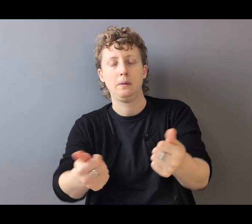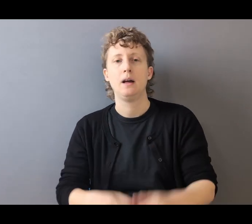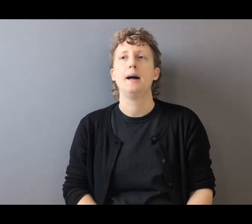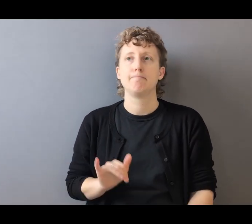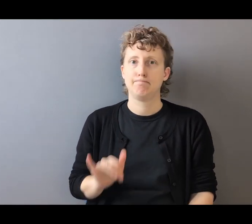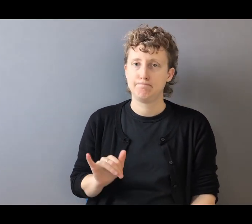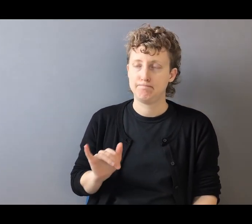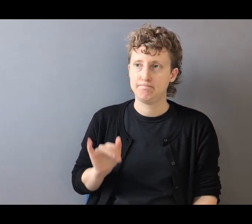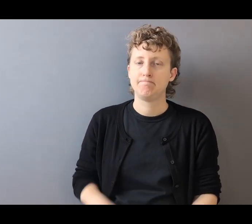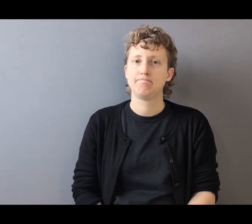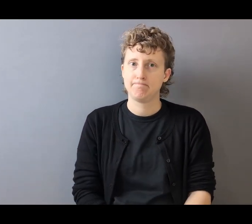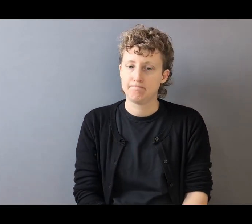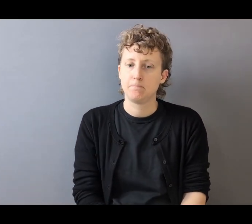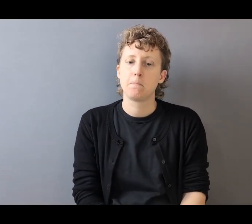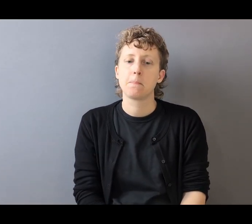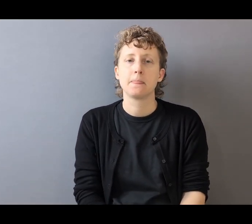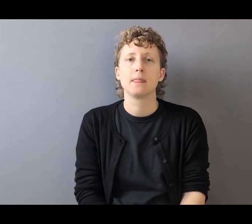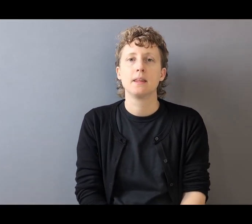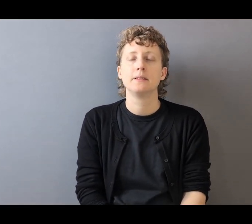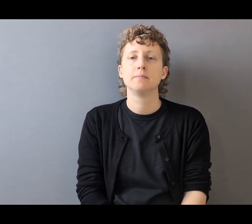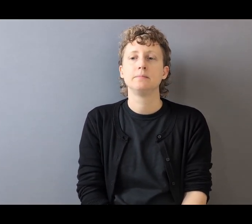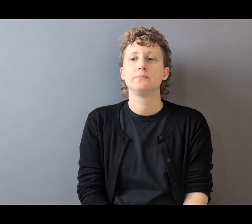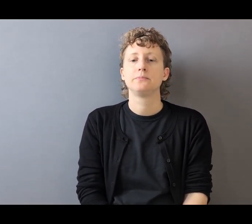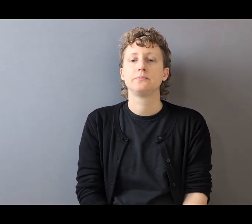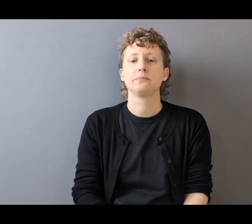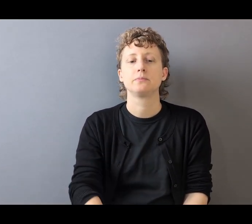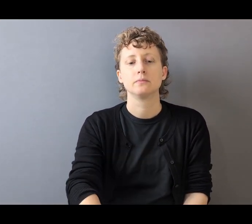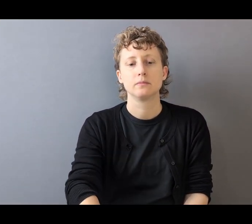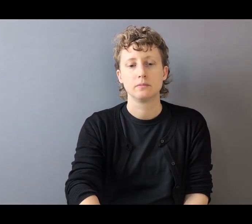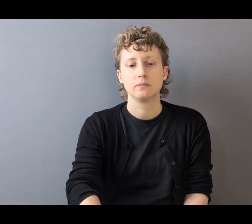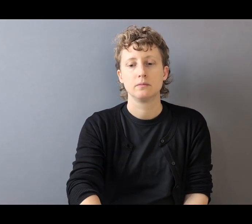I'm not a specialist in this, but I know that because we are part of the international